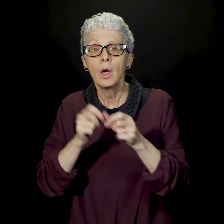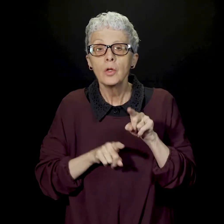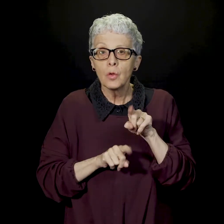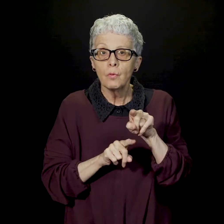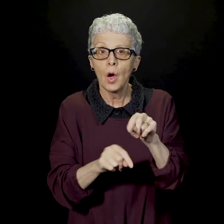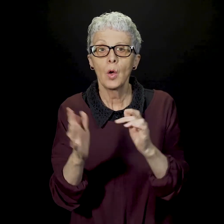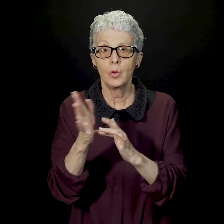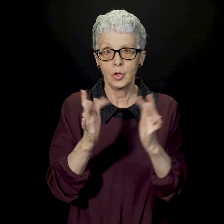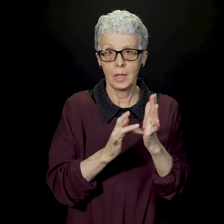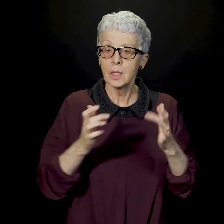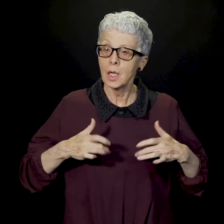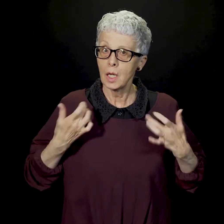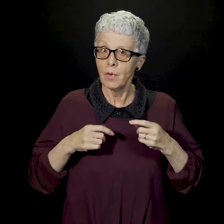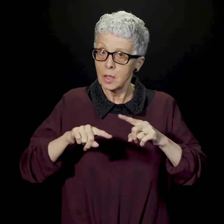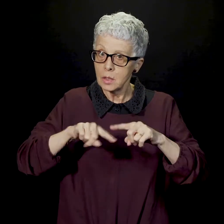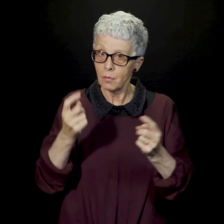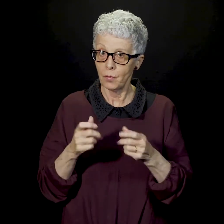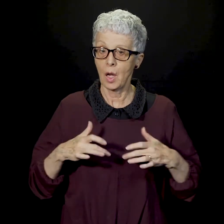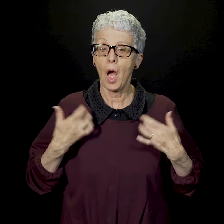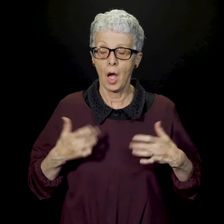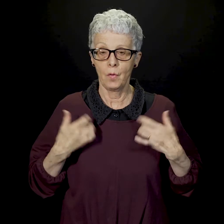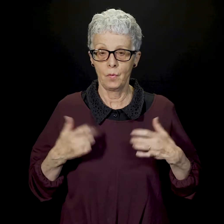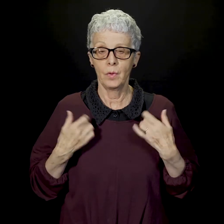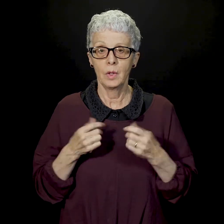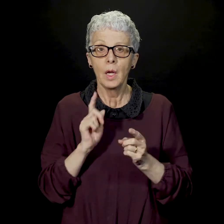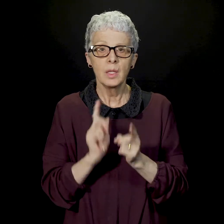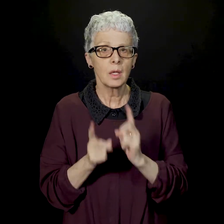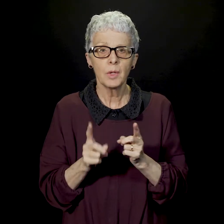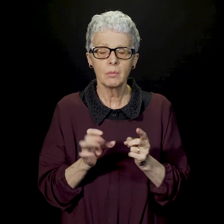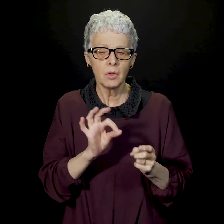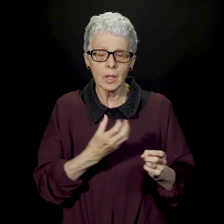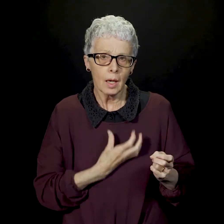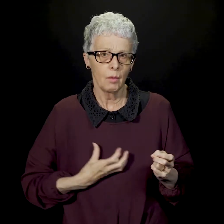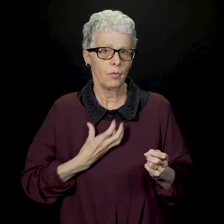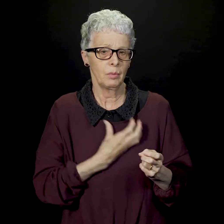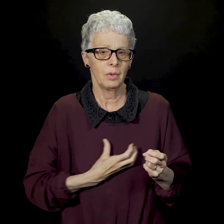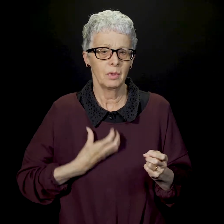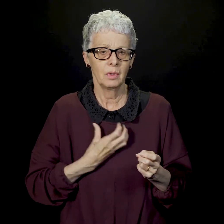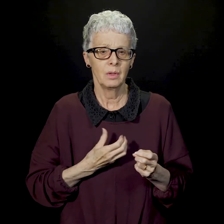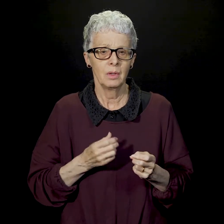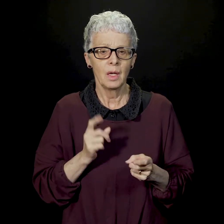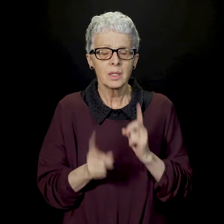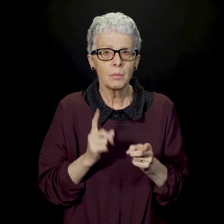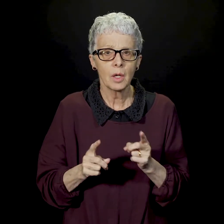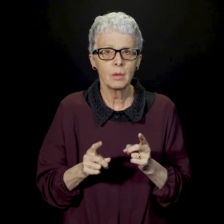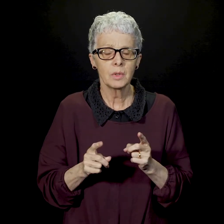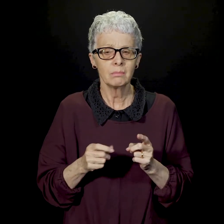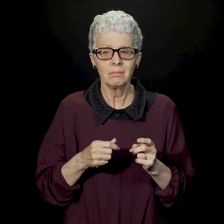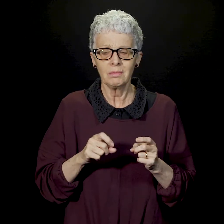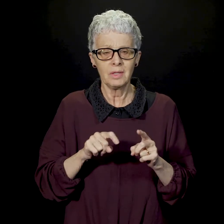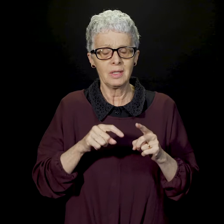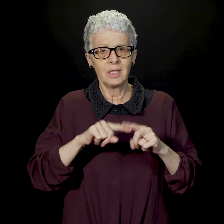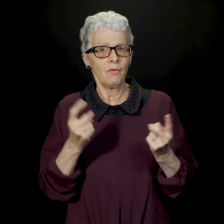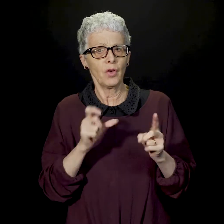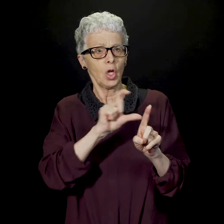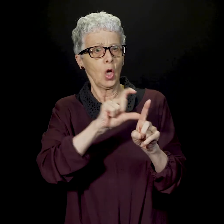one to live a different life. And look, sometimes it's uncomfortable and completely different and countercultural.